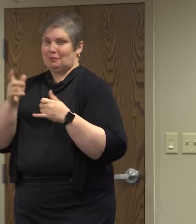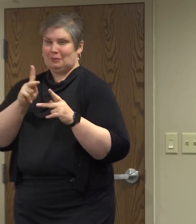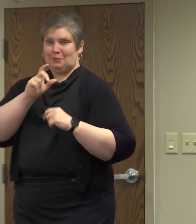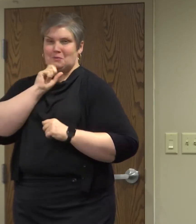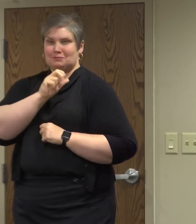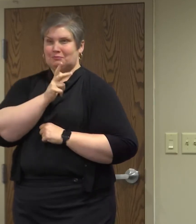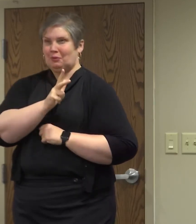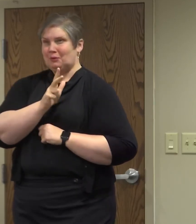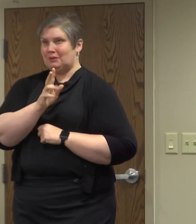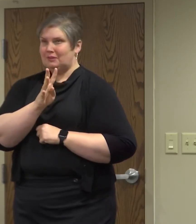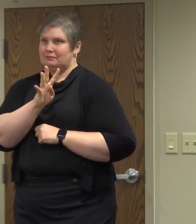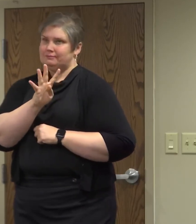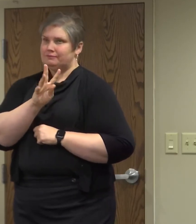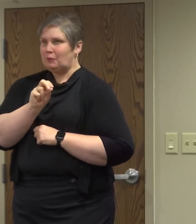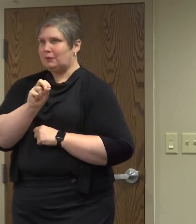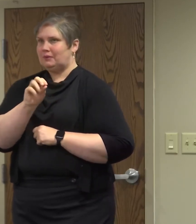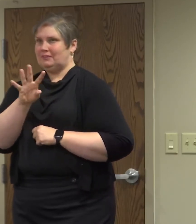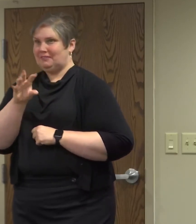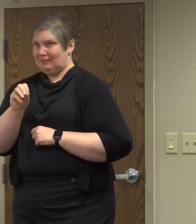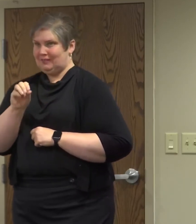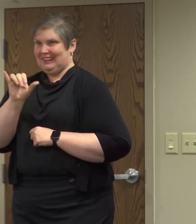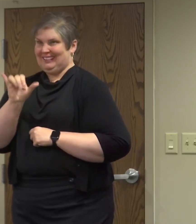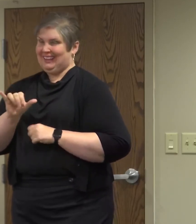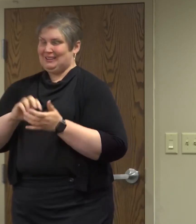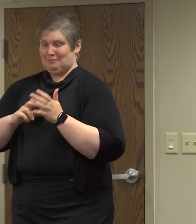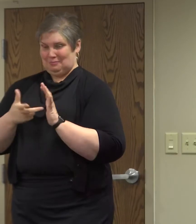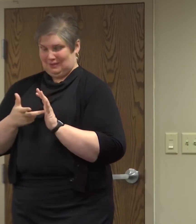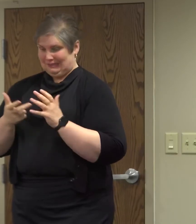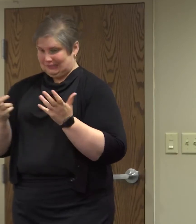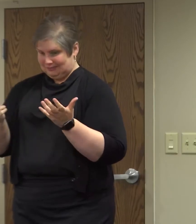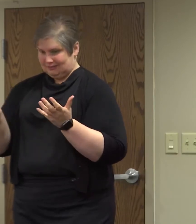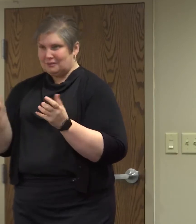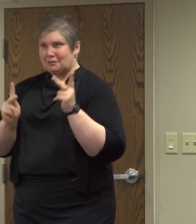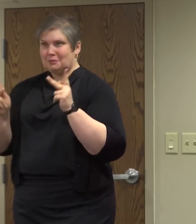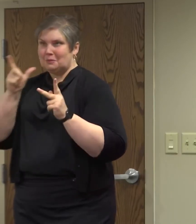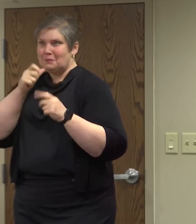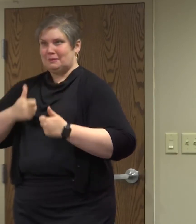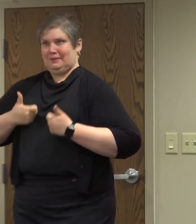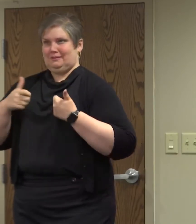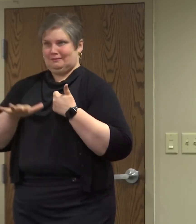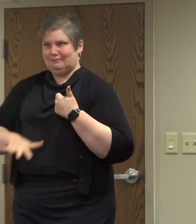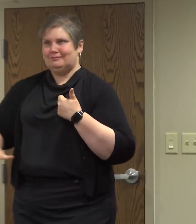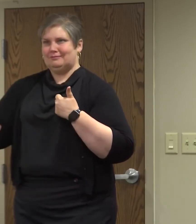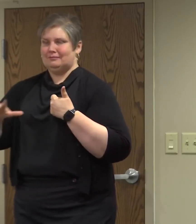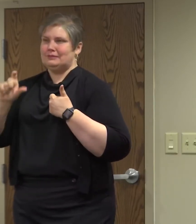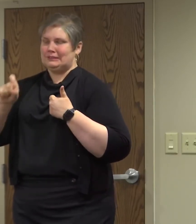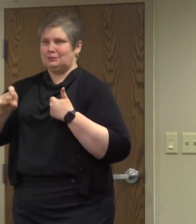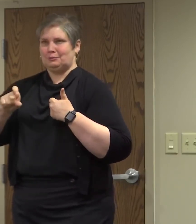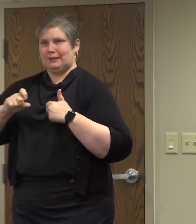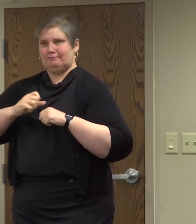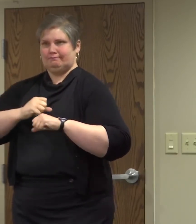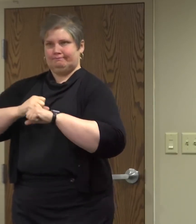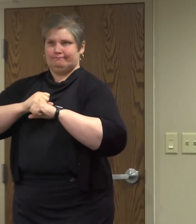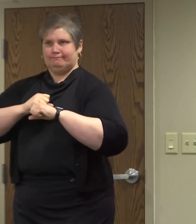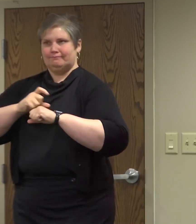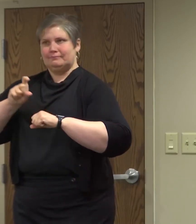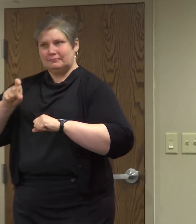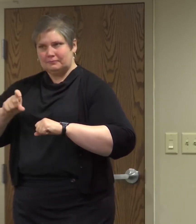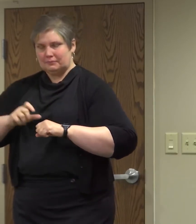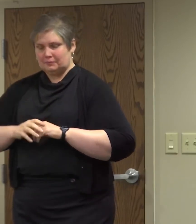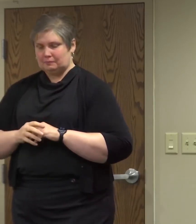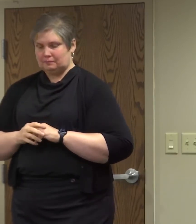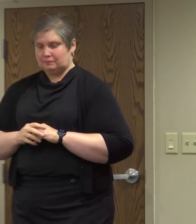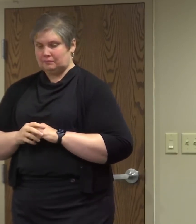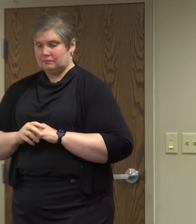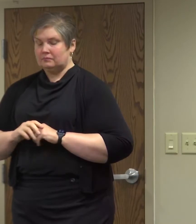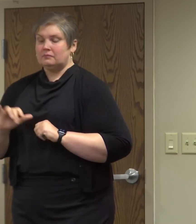50s. So that's pretty much everyone here in our community needs to be vigilant when it comes to fighting back against COVID. Also, we heard pretty loud